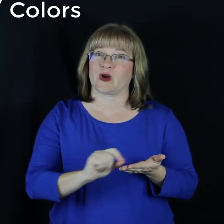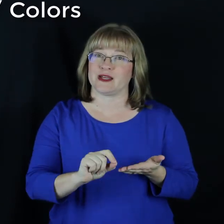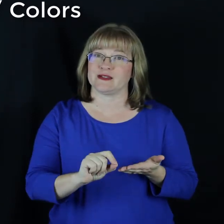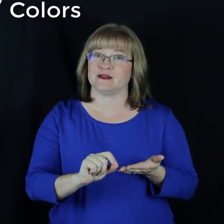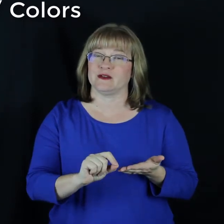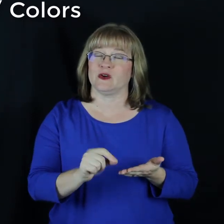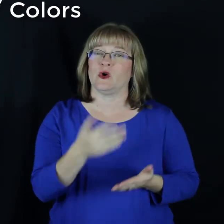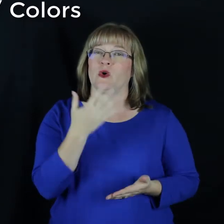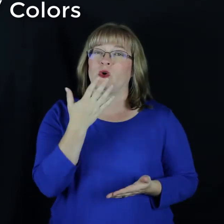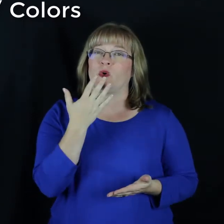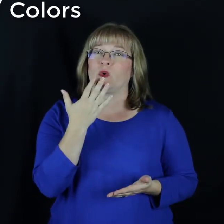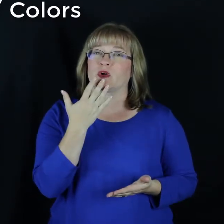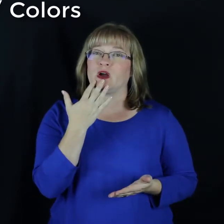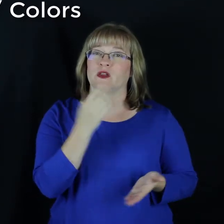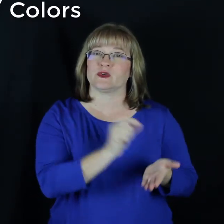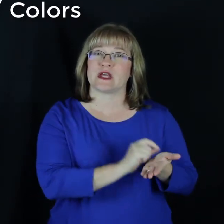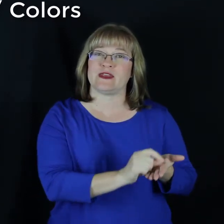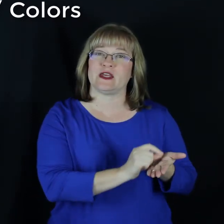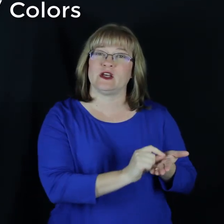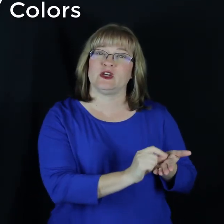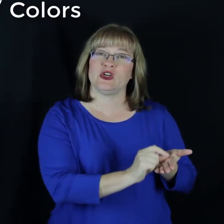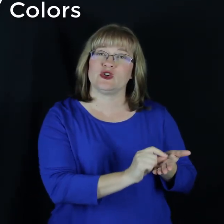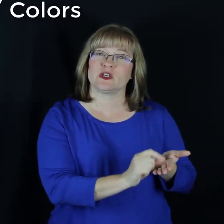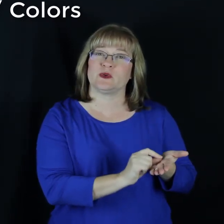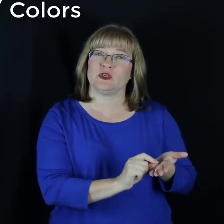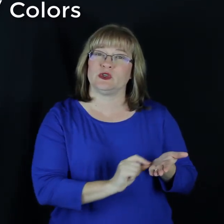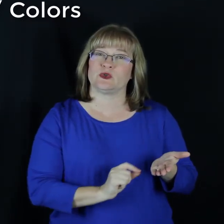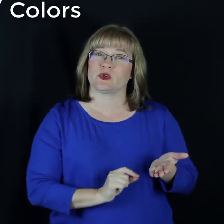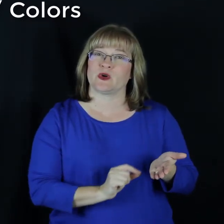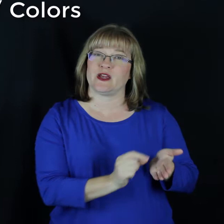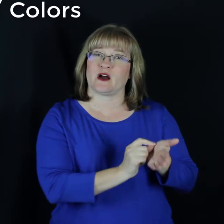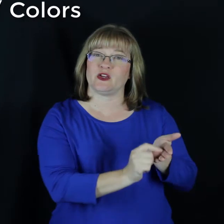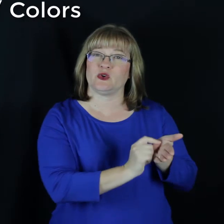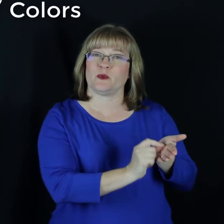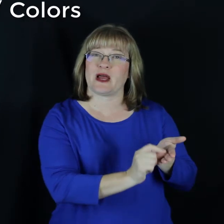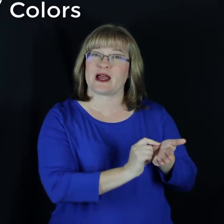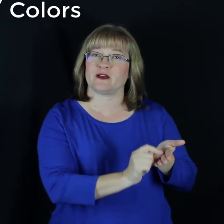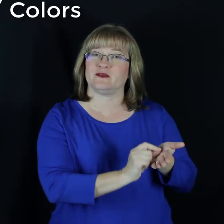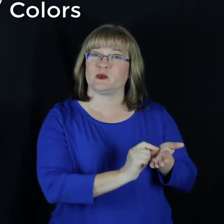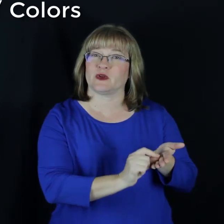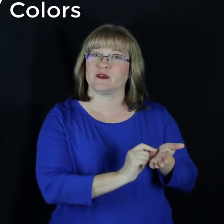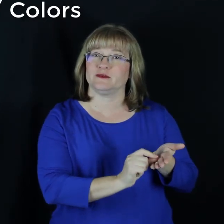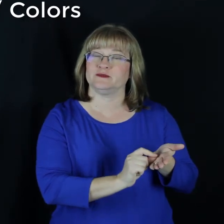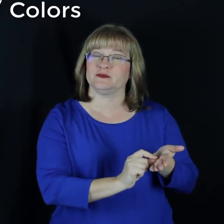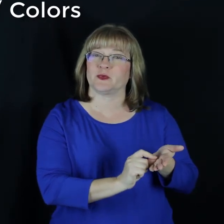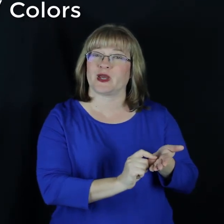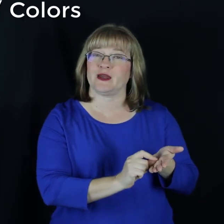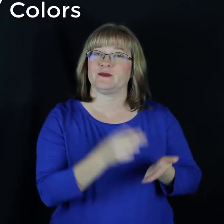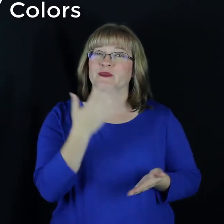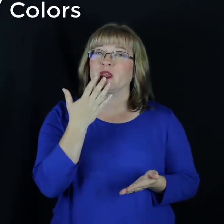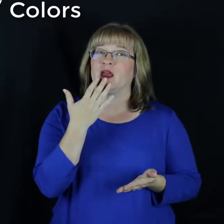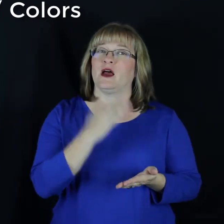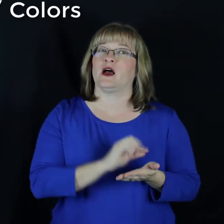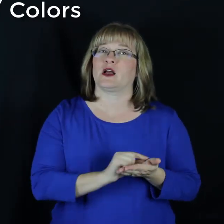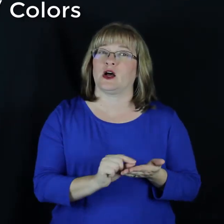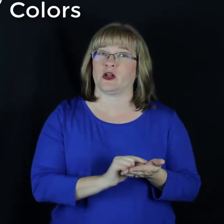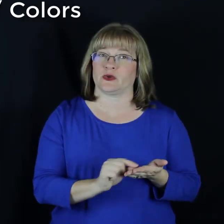write. Or colors, and then usually when you use a crayon, you go back and forth, okay?